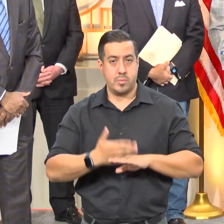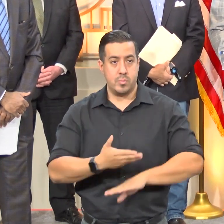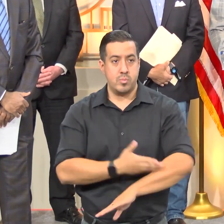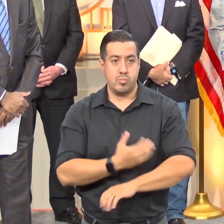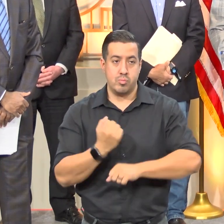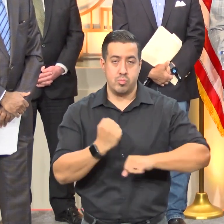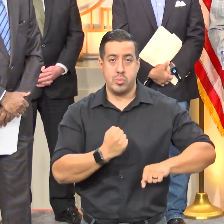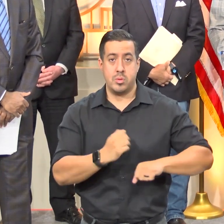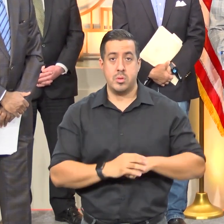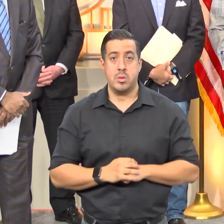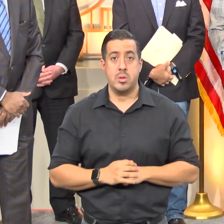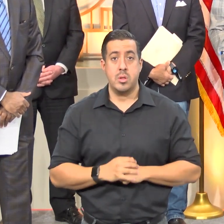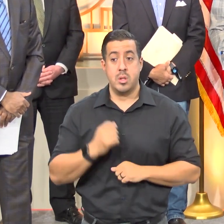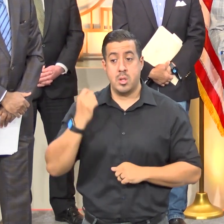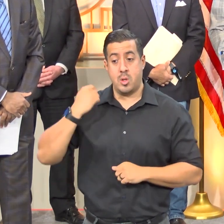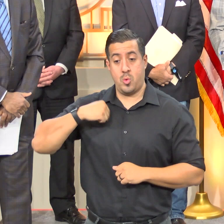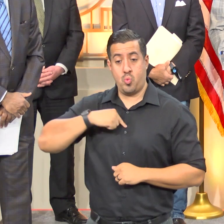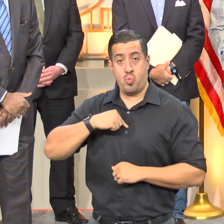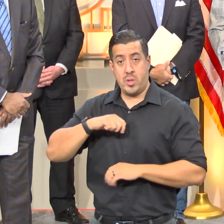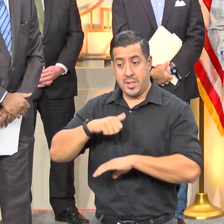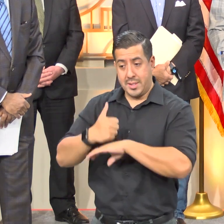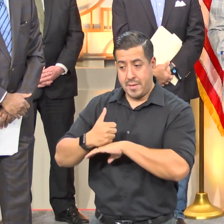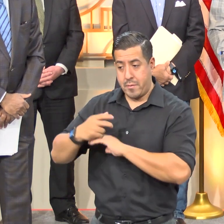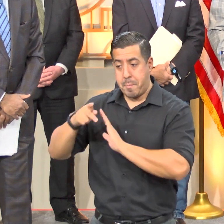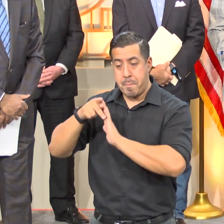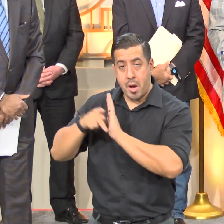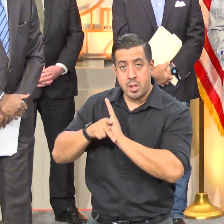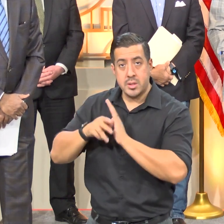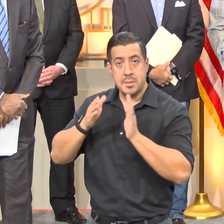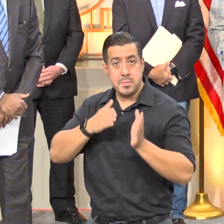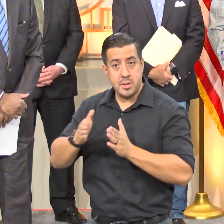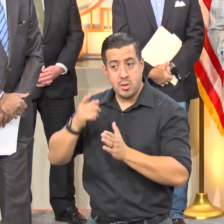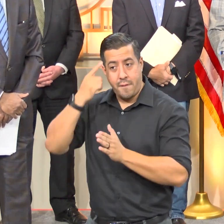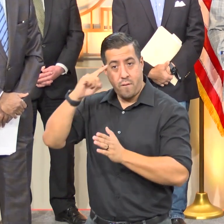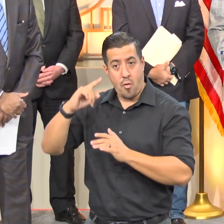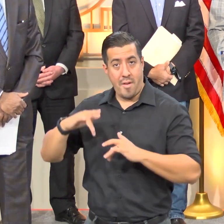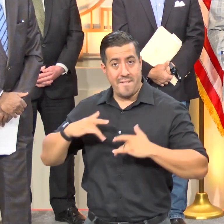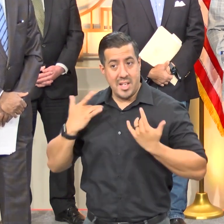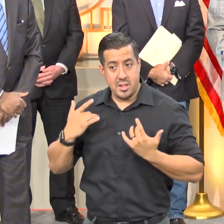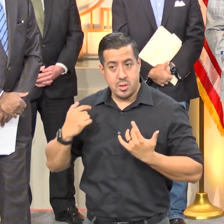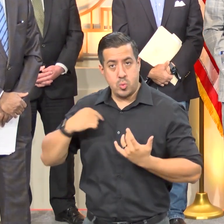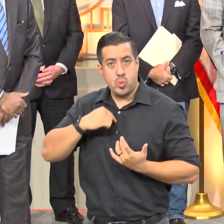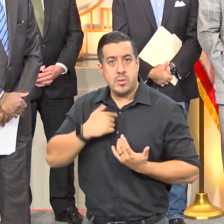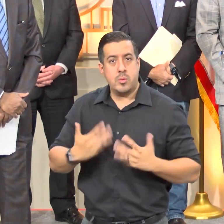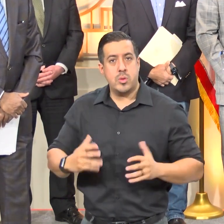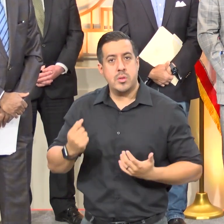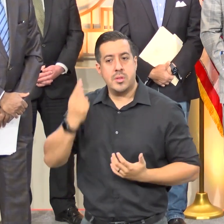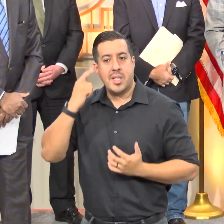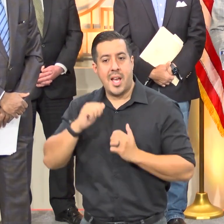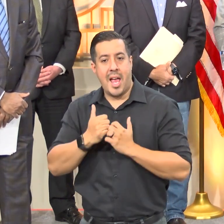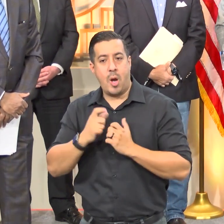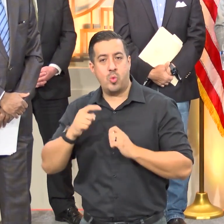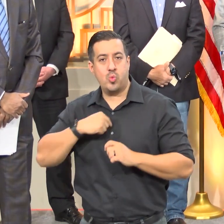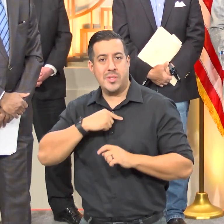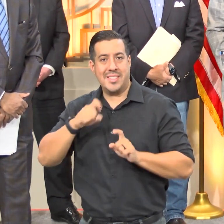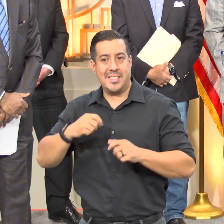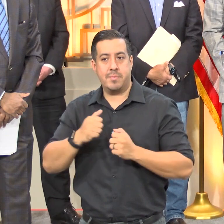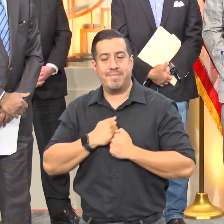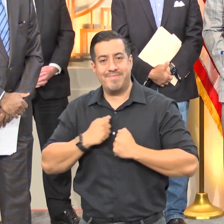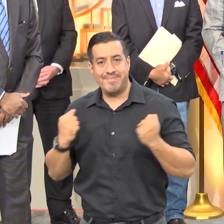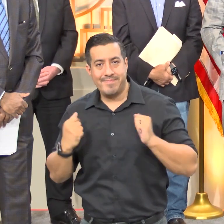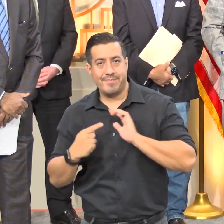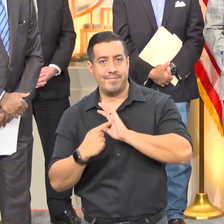us who develop policy and procedures for events understand the importance of transparency